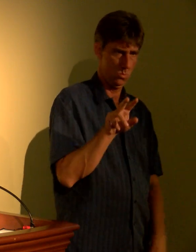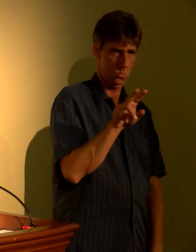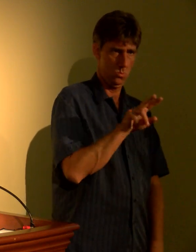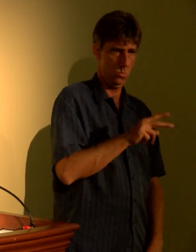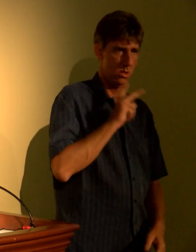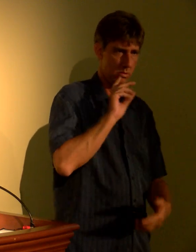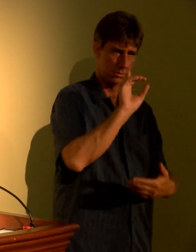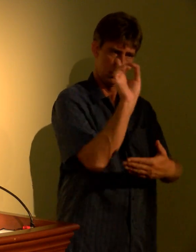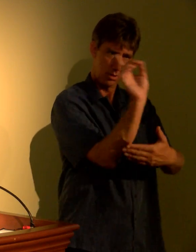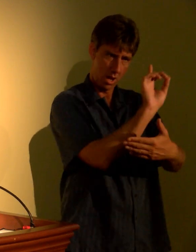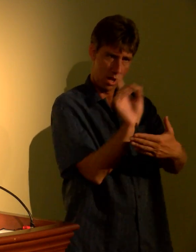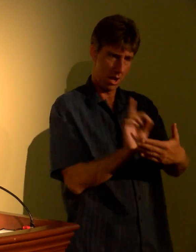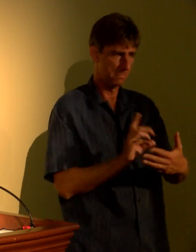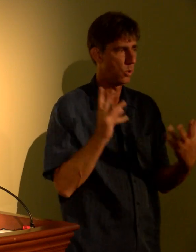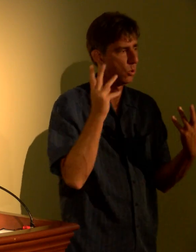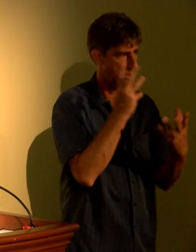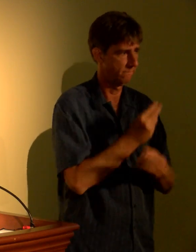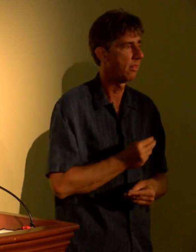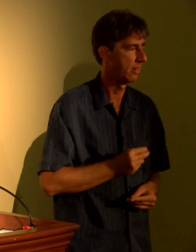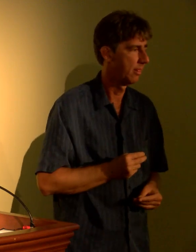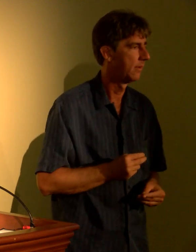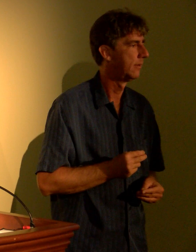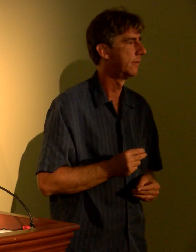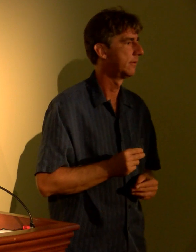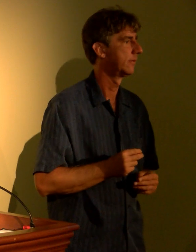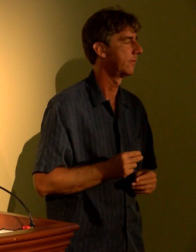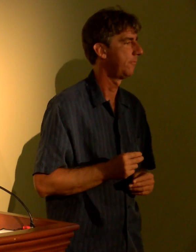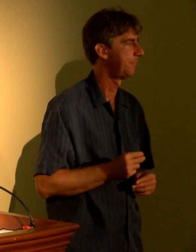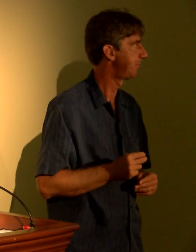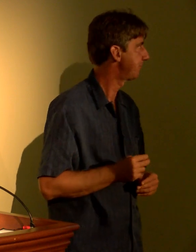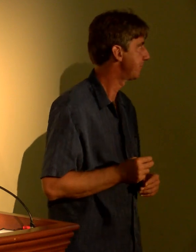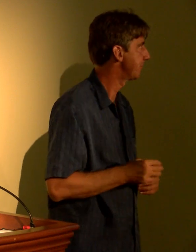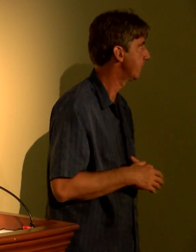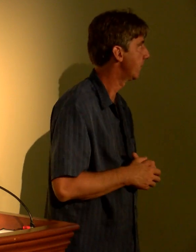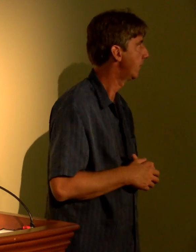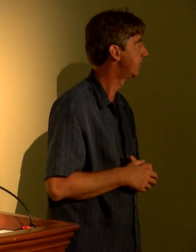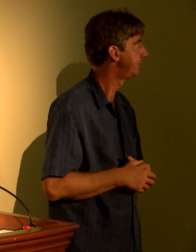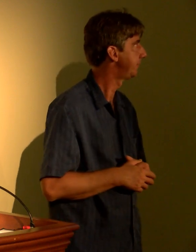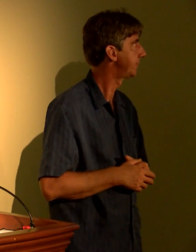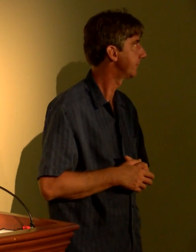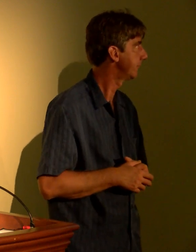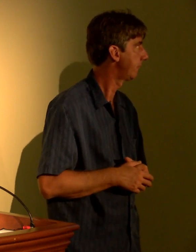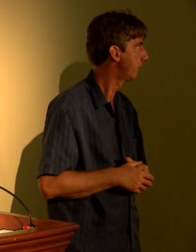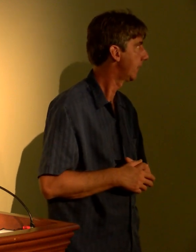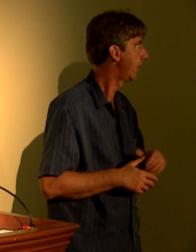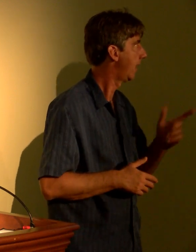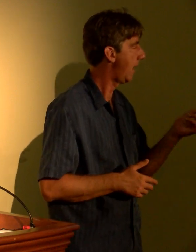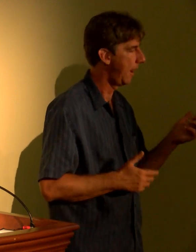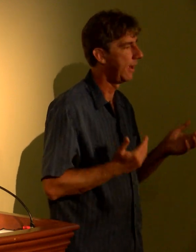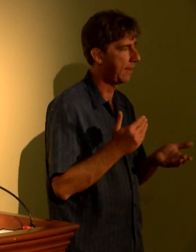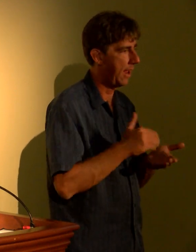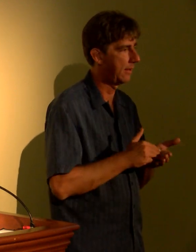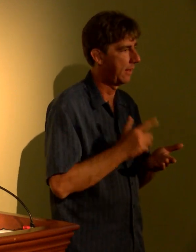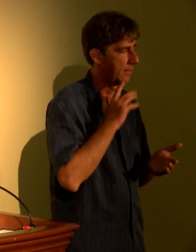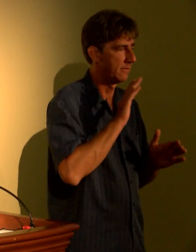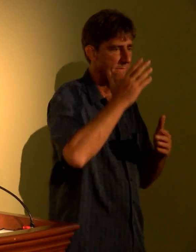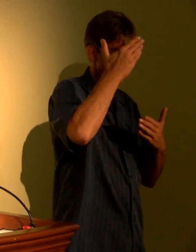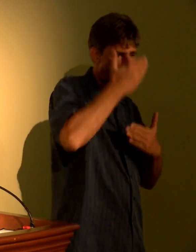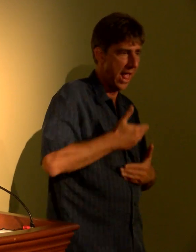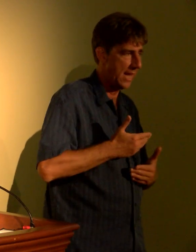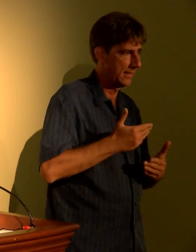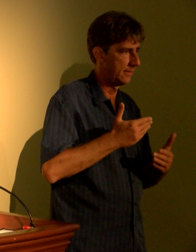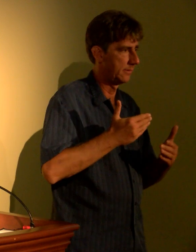draftsmanship in them. And the command of this flattened, linear, and strikingly patterned composition